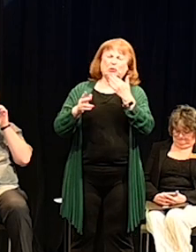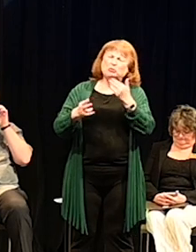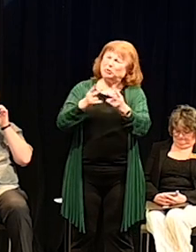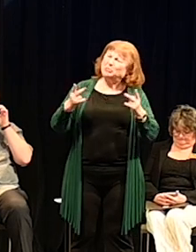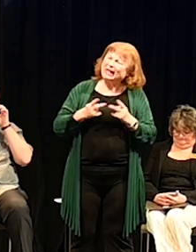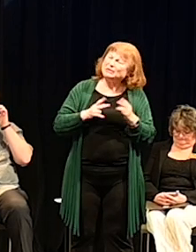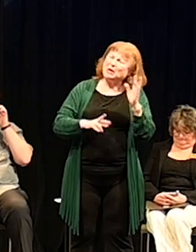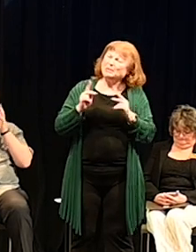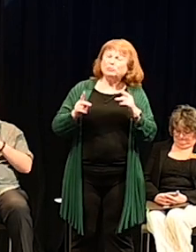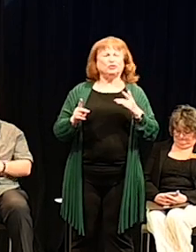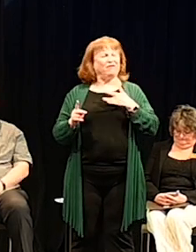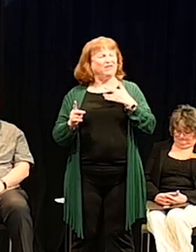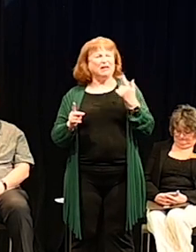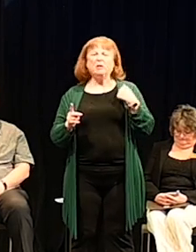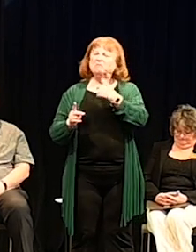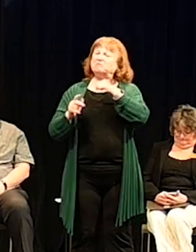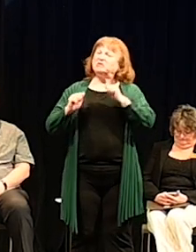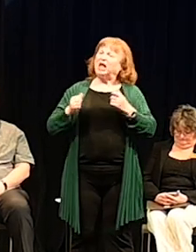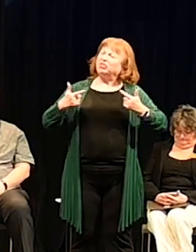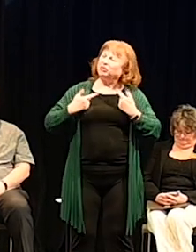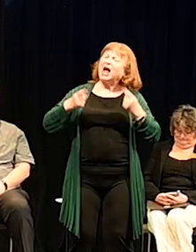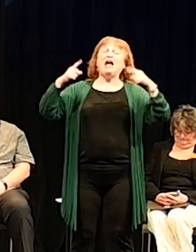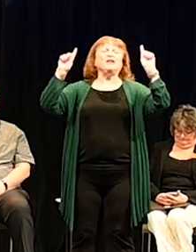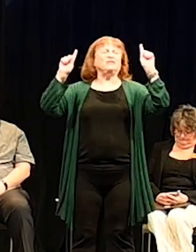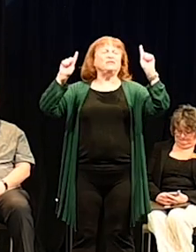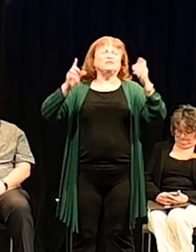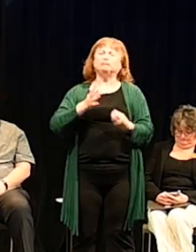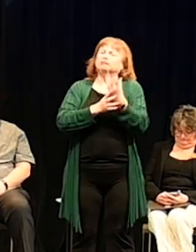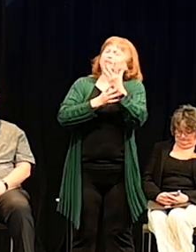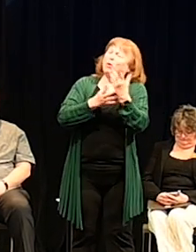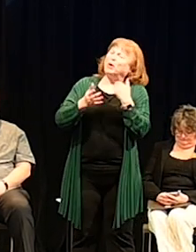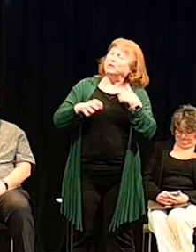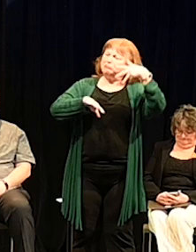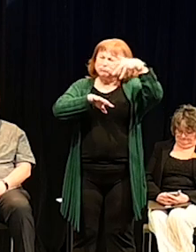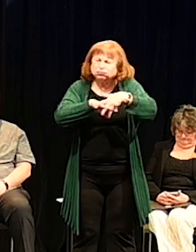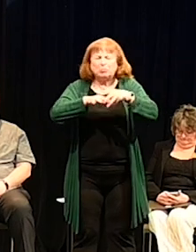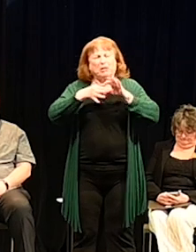where everyone should feel like they can thrive and where they belong.